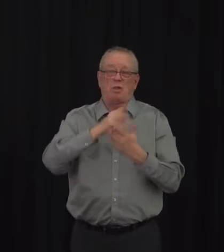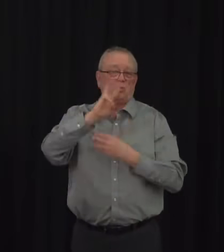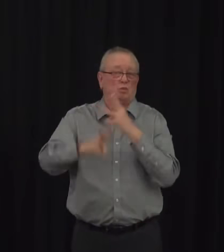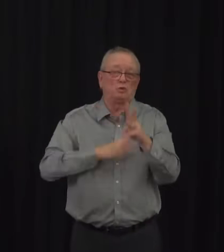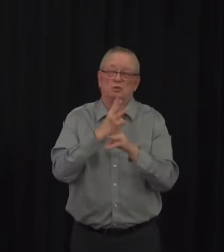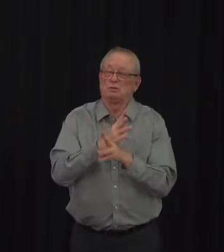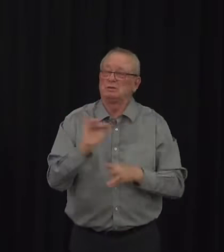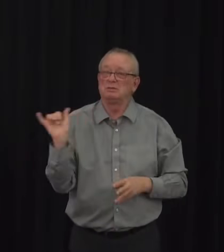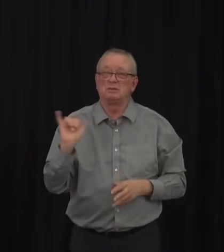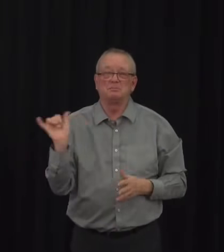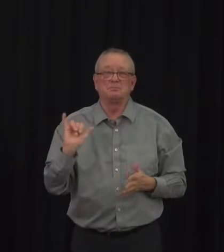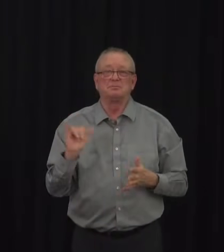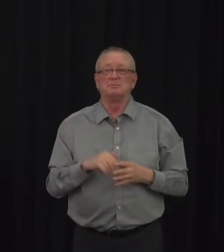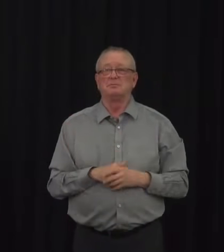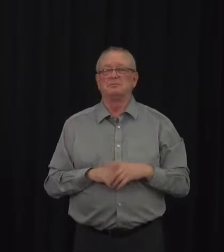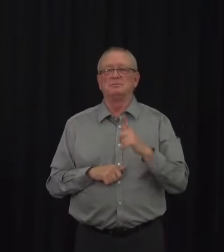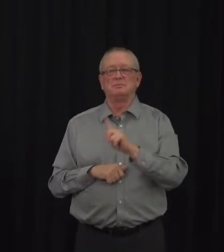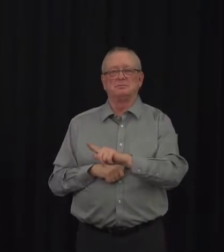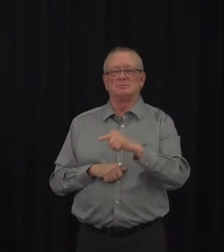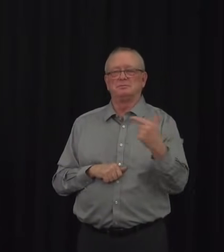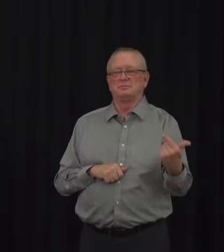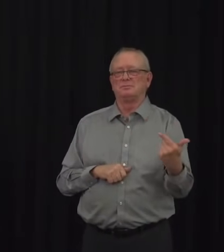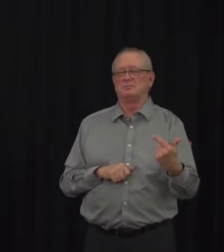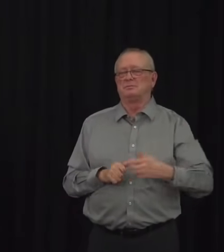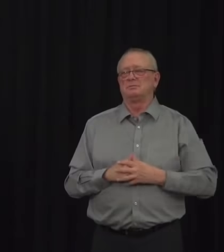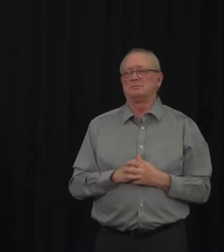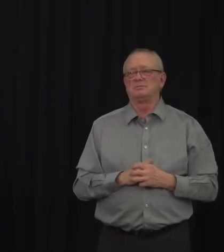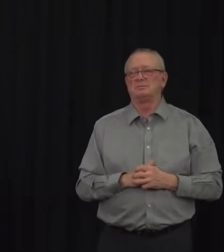Operator, could you please put through the next caller?